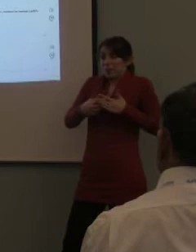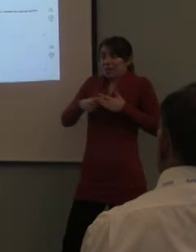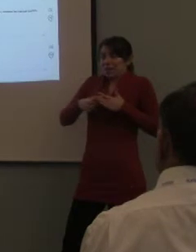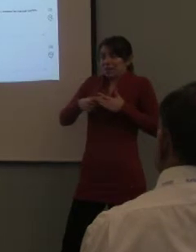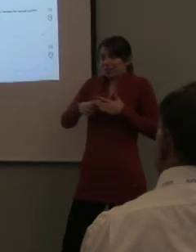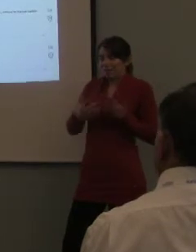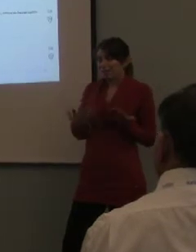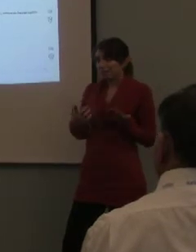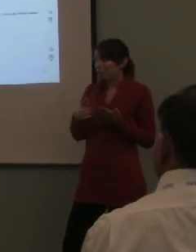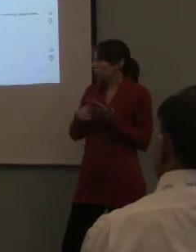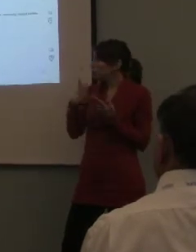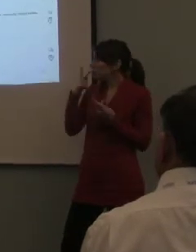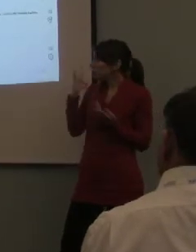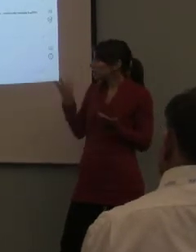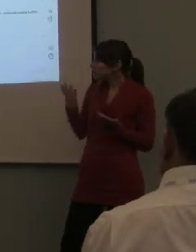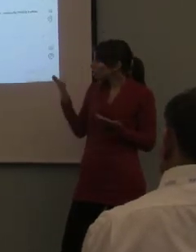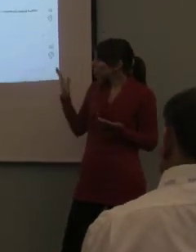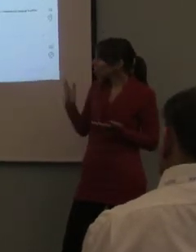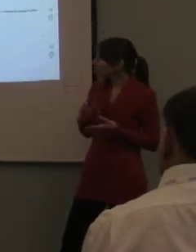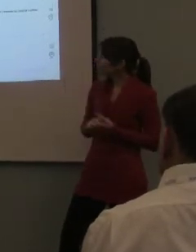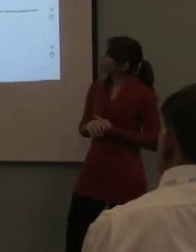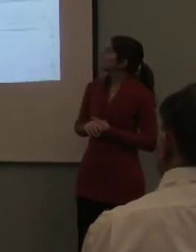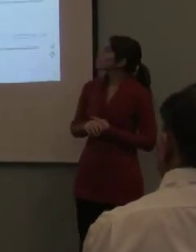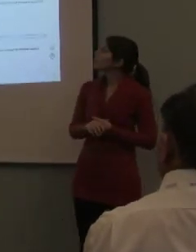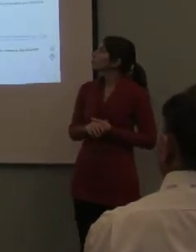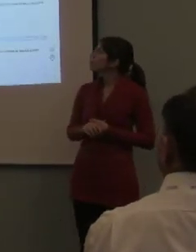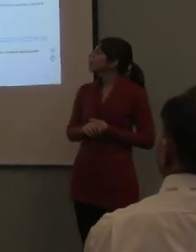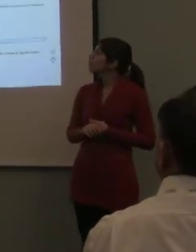Basically what you see on this screen,